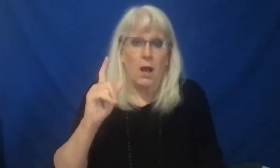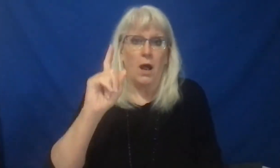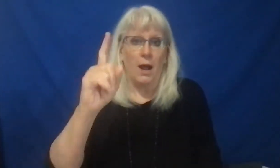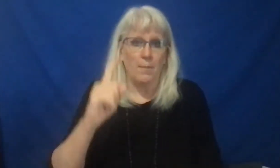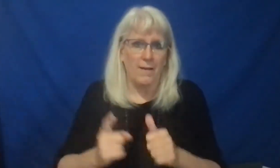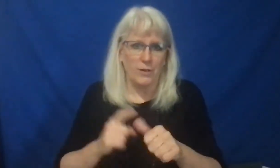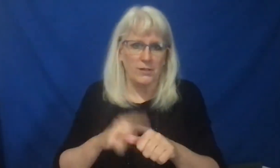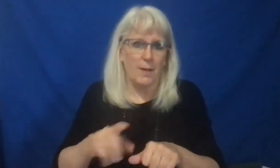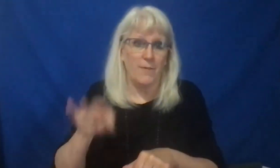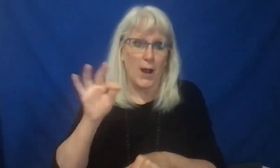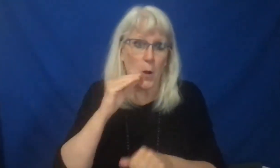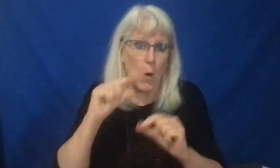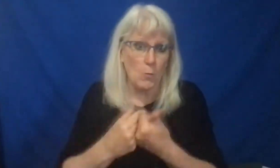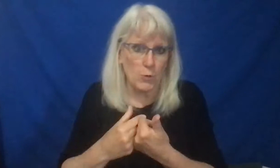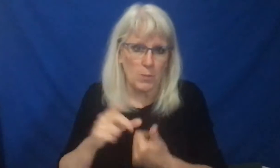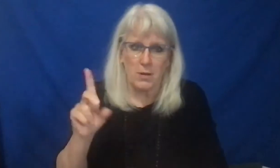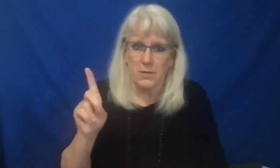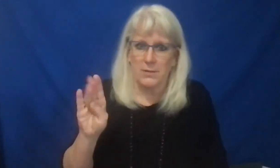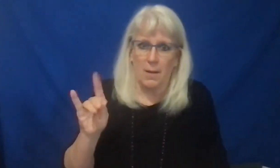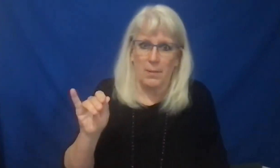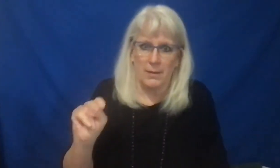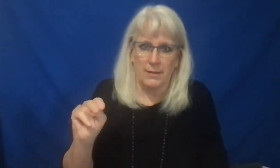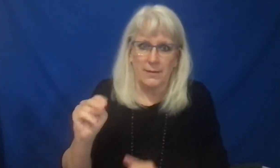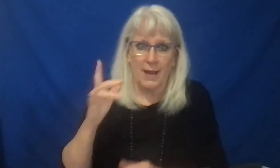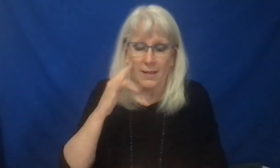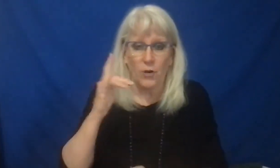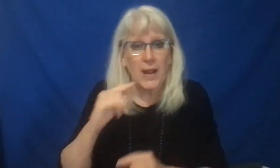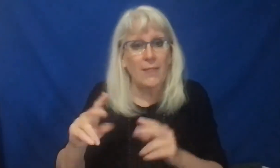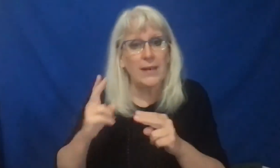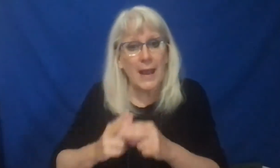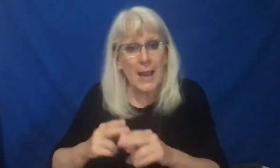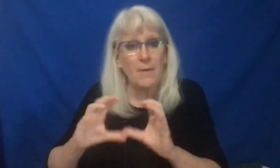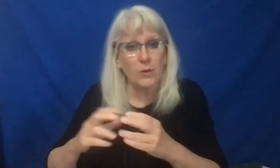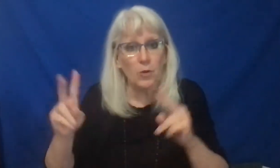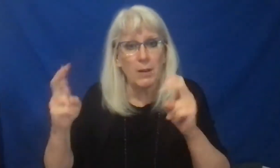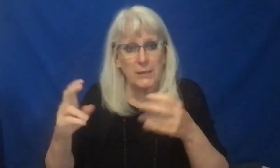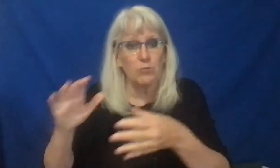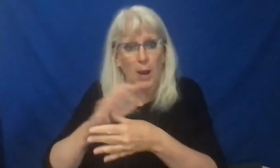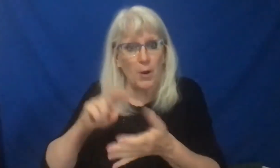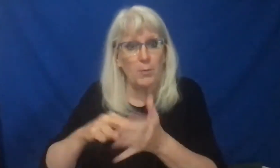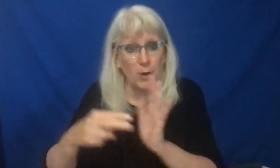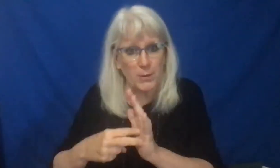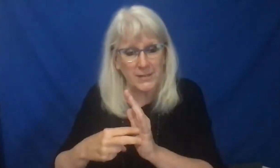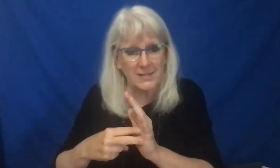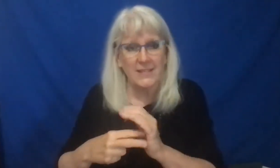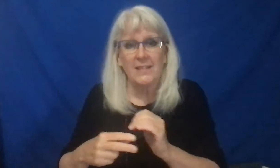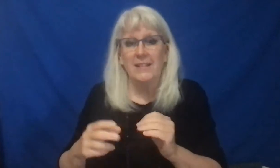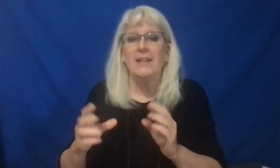Purpose, in Dublin, California, and it met on Thursday nights at the time in 2011 when I got sober. And I